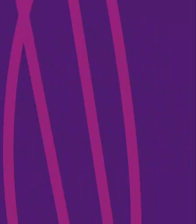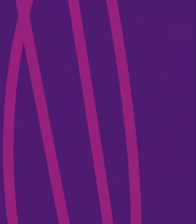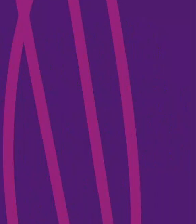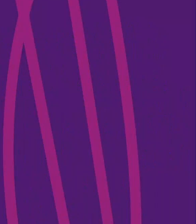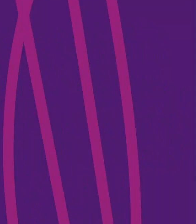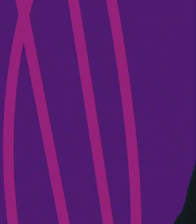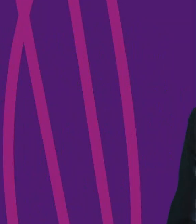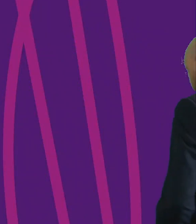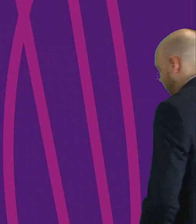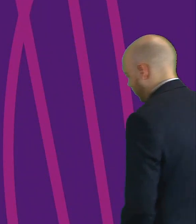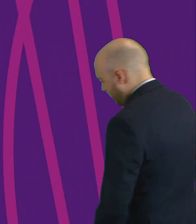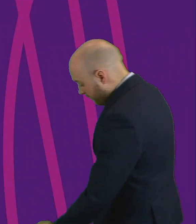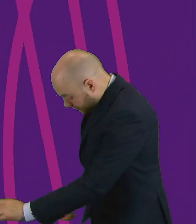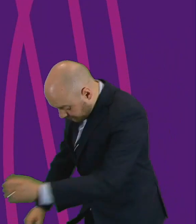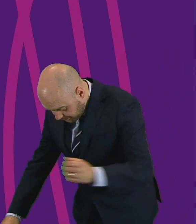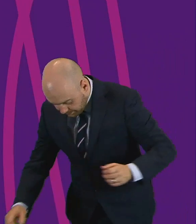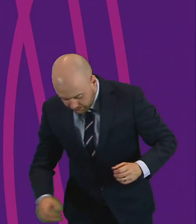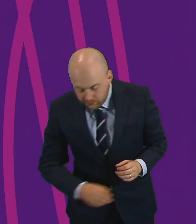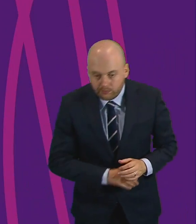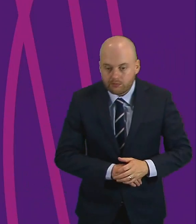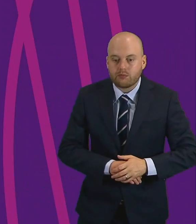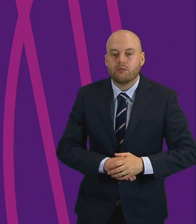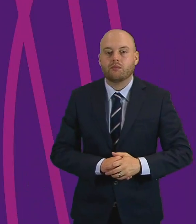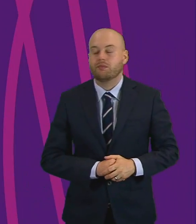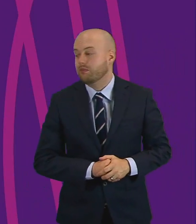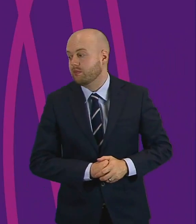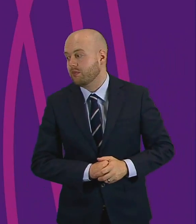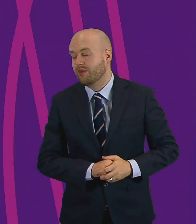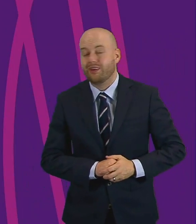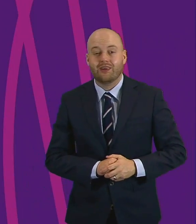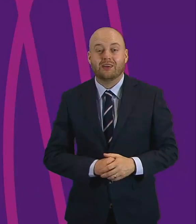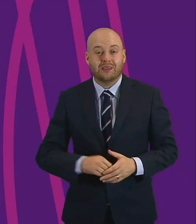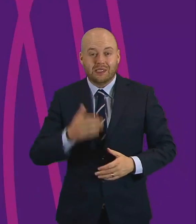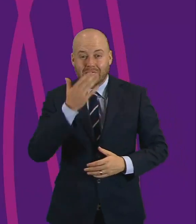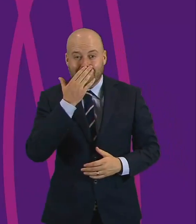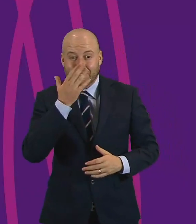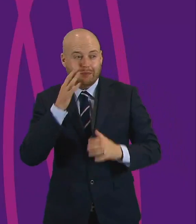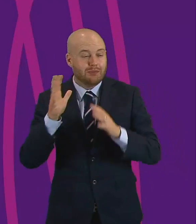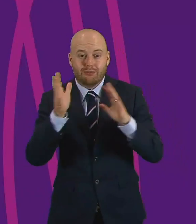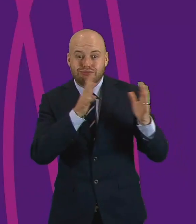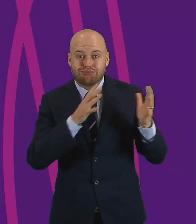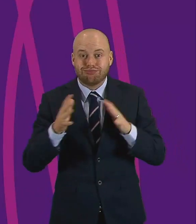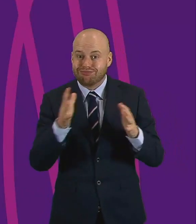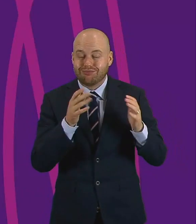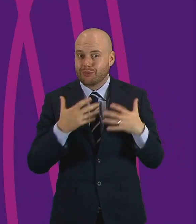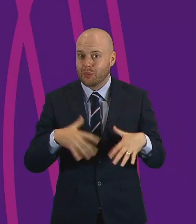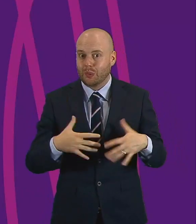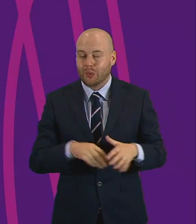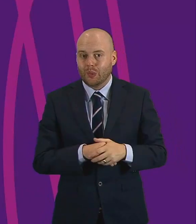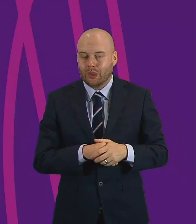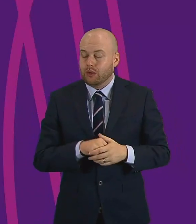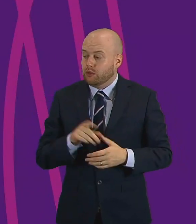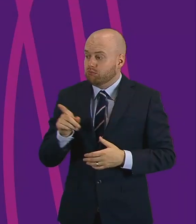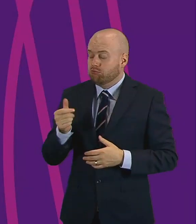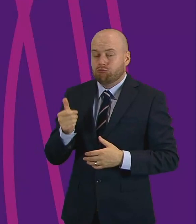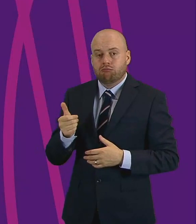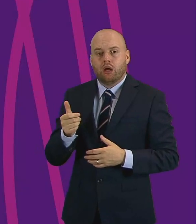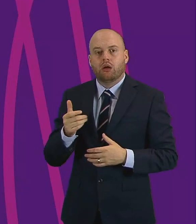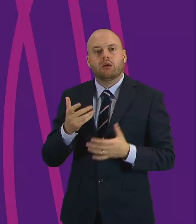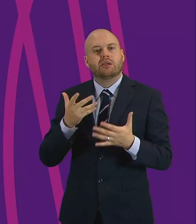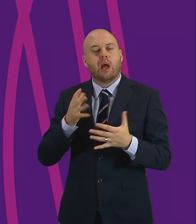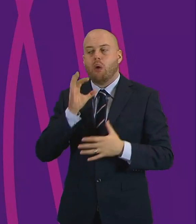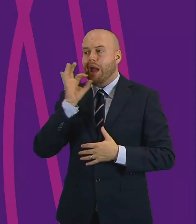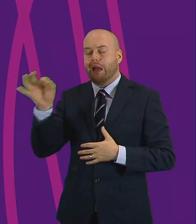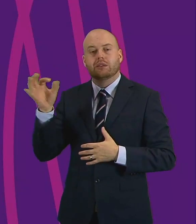Thank you. Can you please move? I don't think you moved the motion. Perhaps and I I missed it at the beginning. move the motion in my name. Thank you very much. And now call Donald Cameron to speak to and move